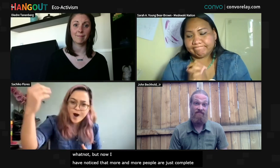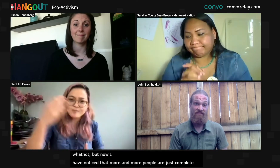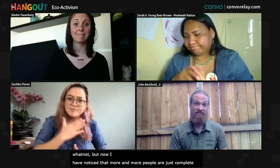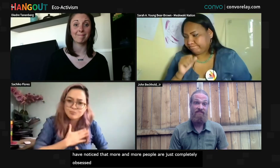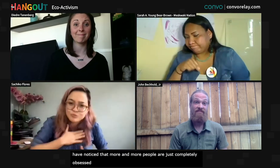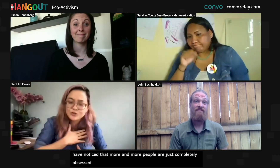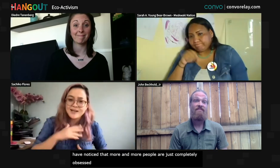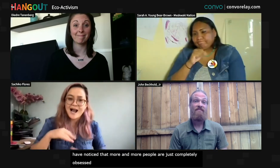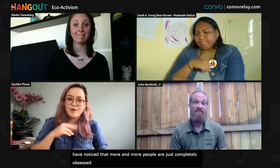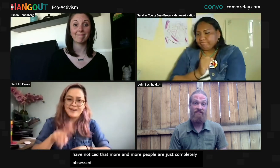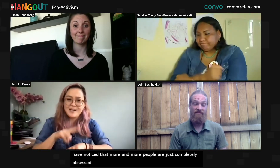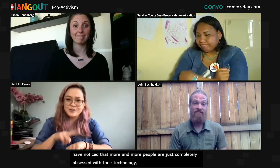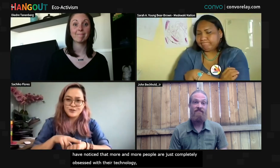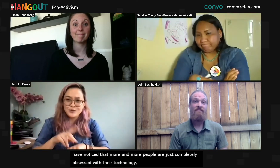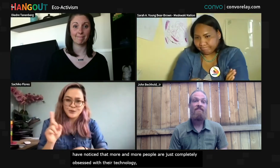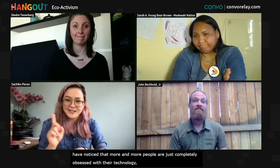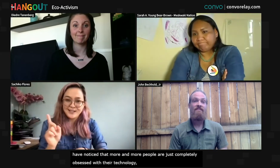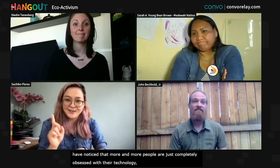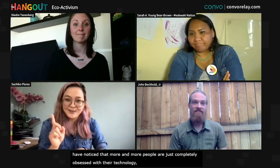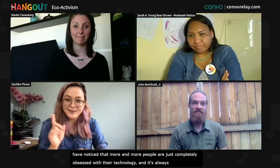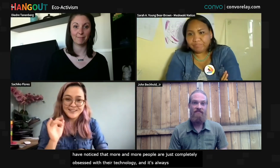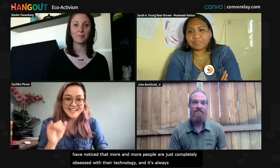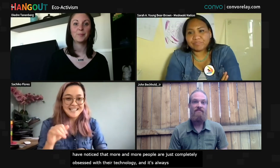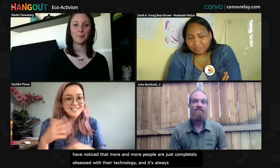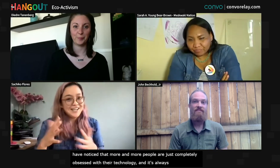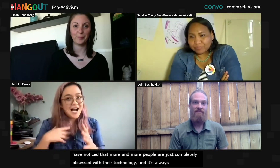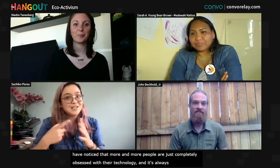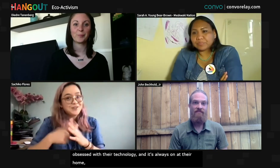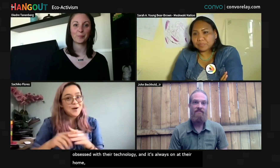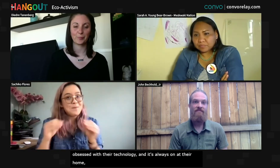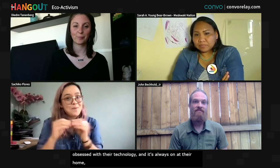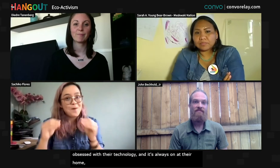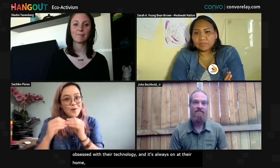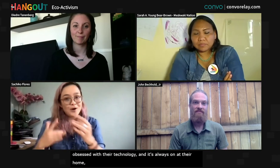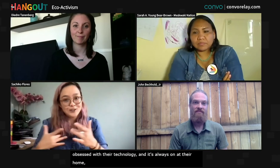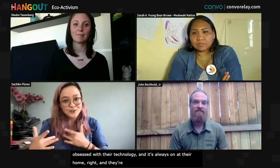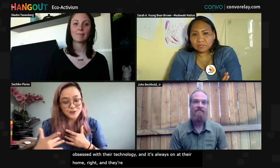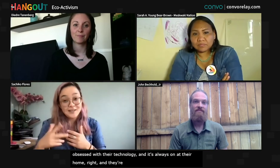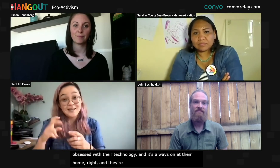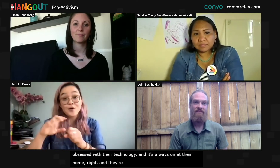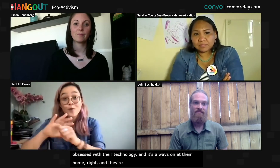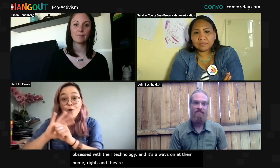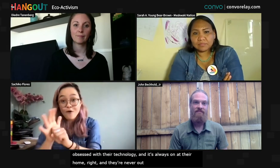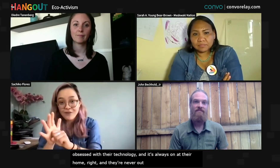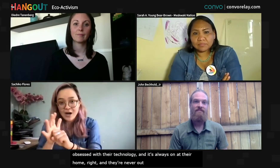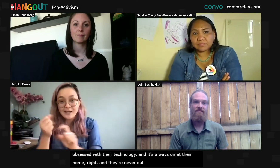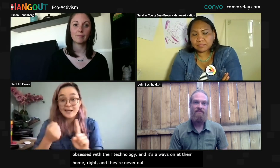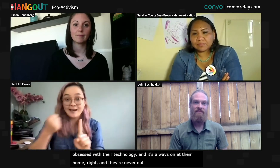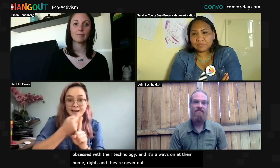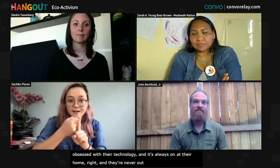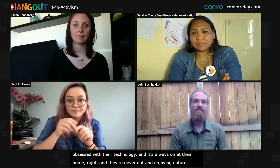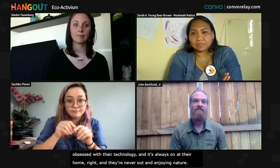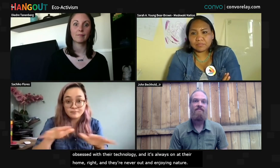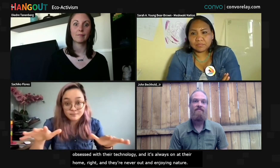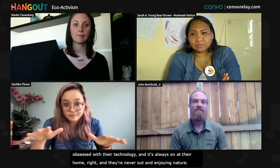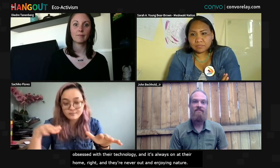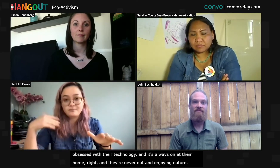at their home, right? And they're never out and enjoying nature. So I really want, that's a concern, a growing concern for